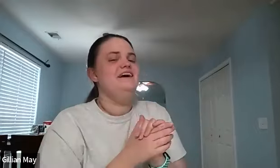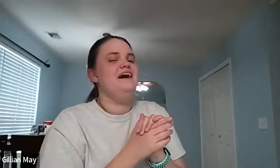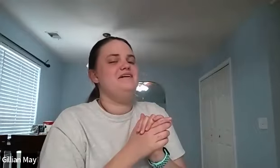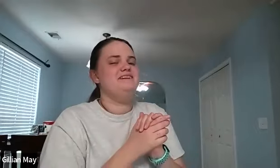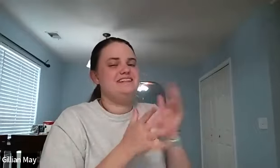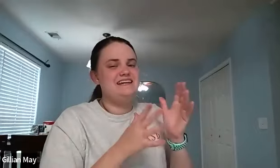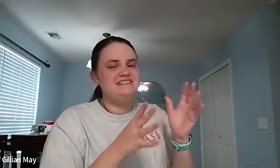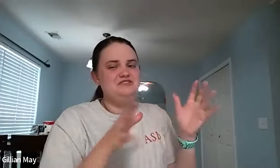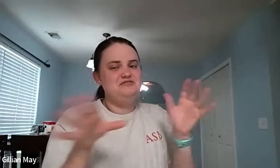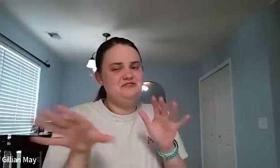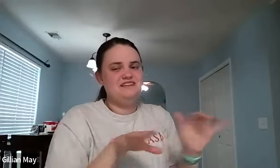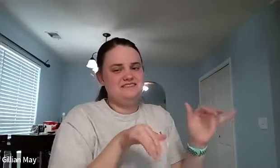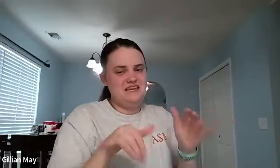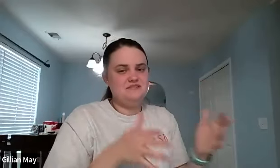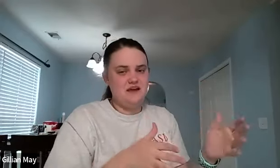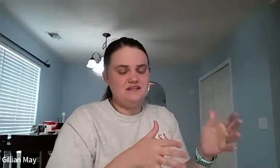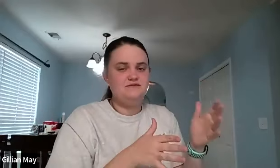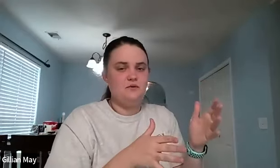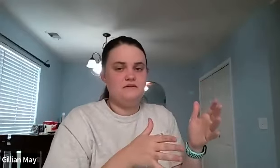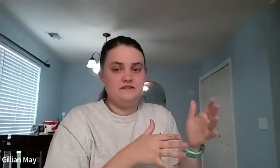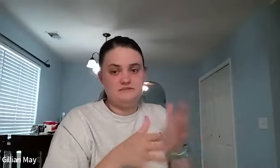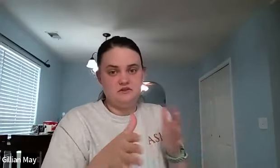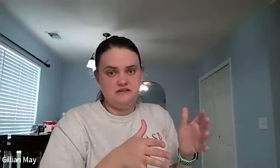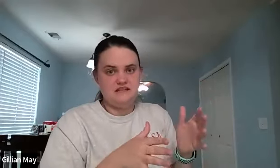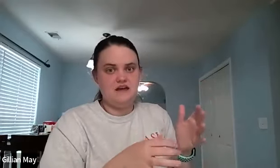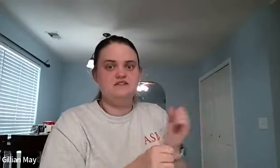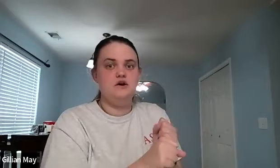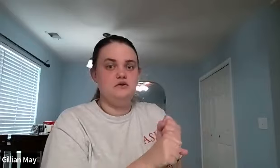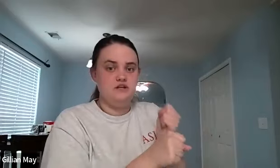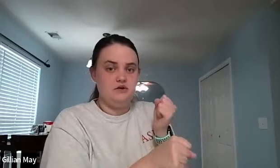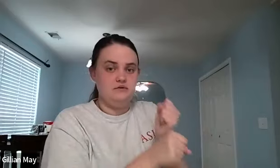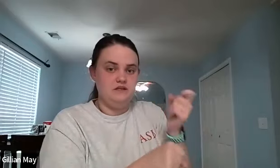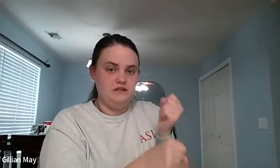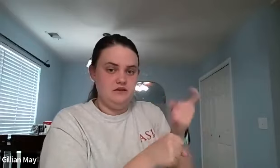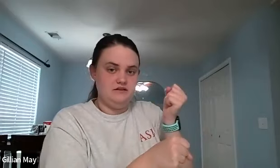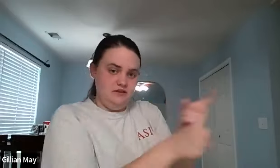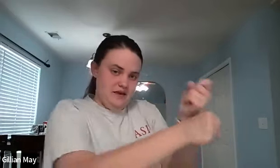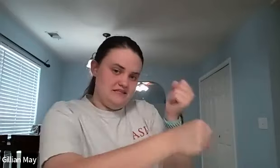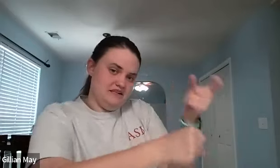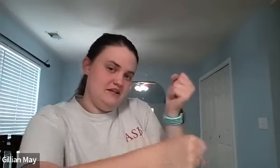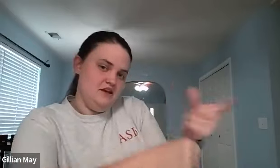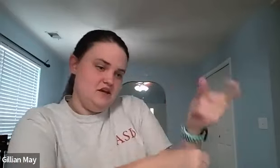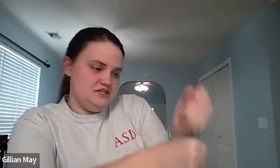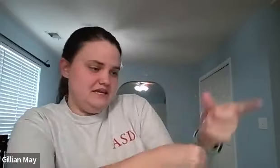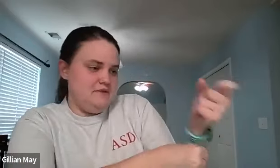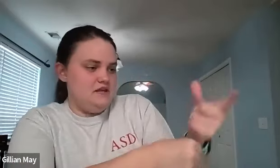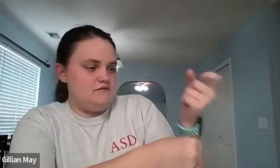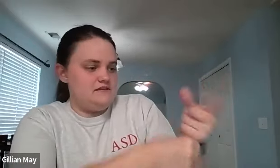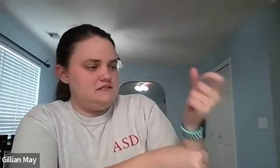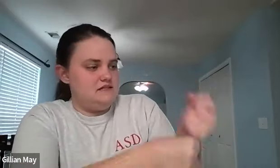Because in ASL, you do use like the same signs for very similar things like that. So you'd go yearly. You basically just keep hitting your fist